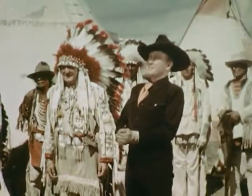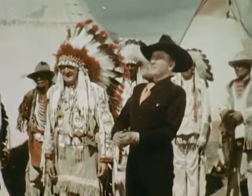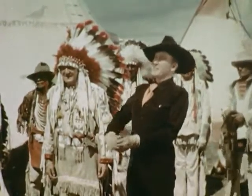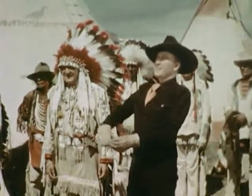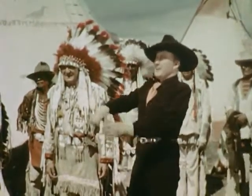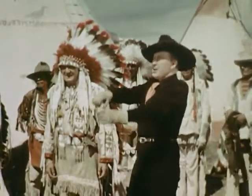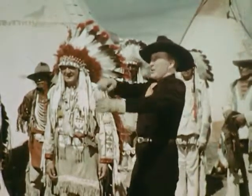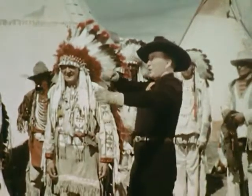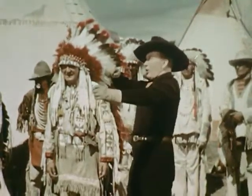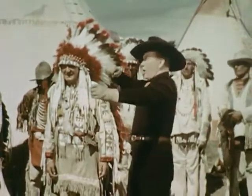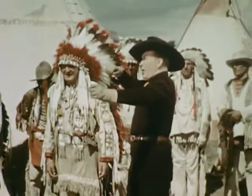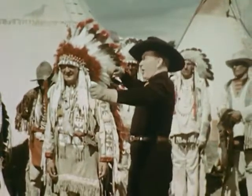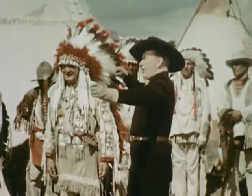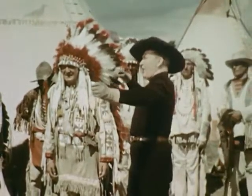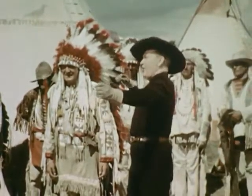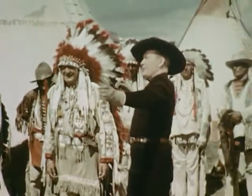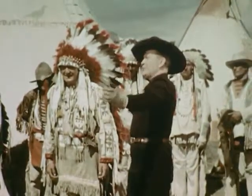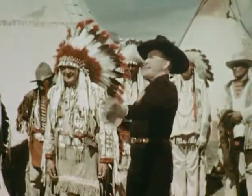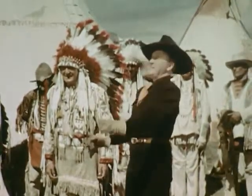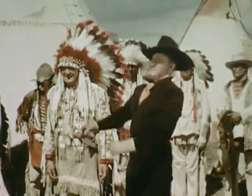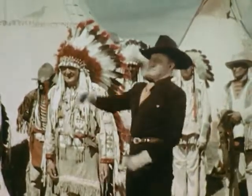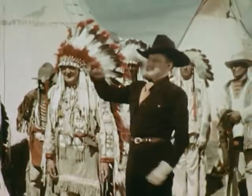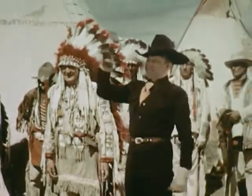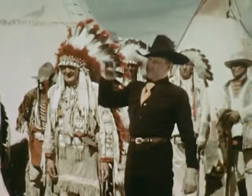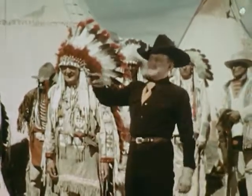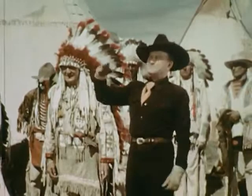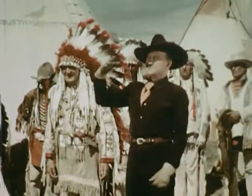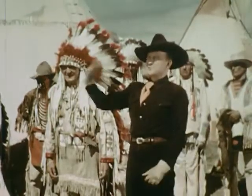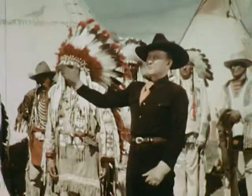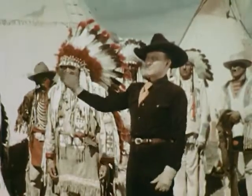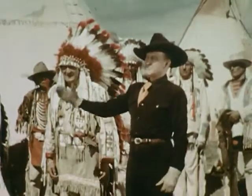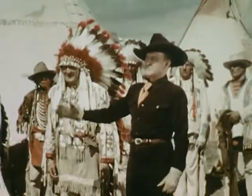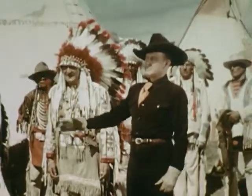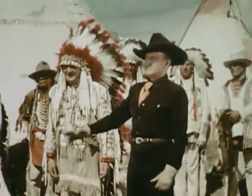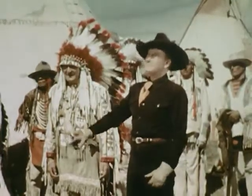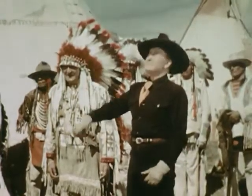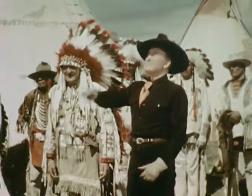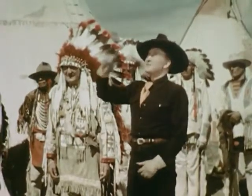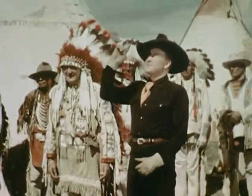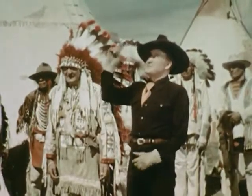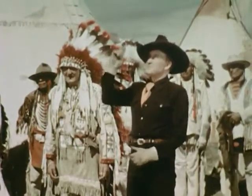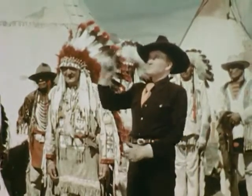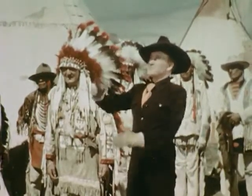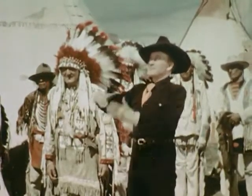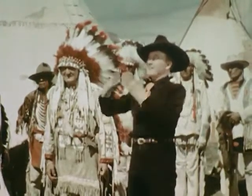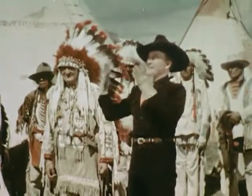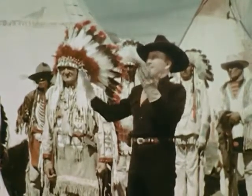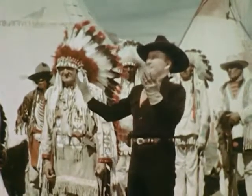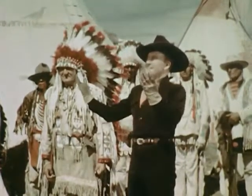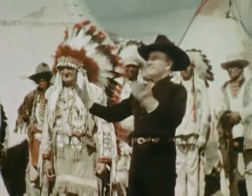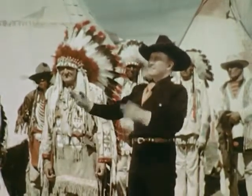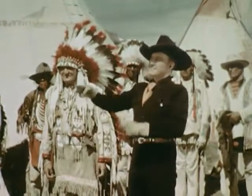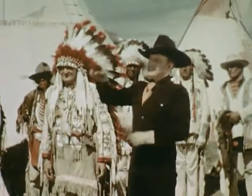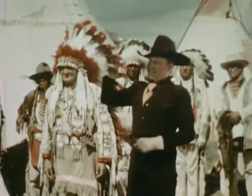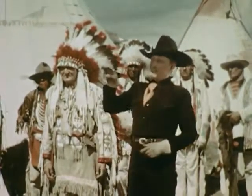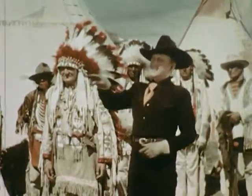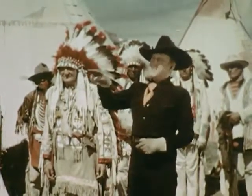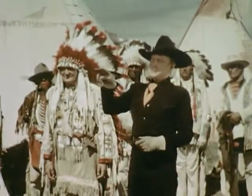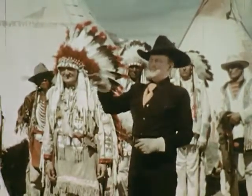always say, "Long time no see him. But today, I see